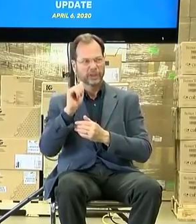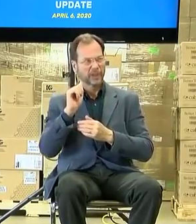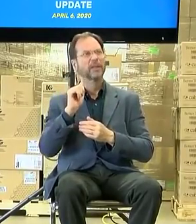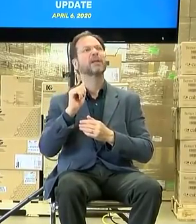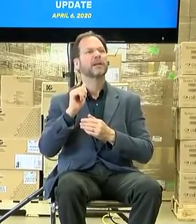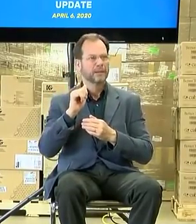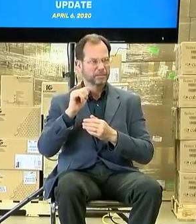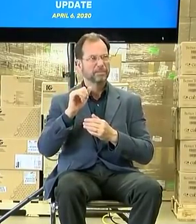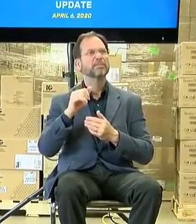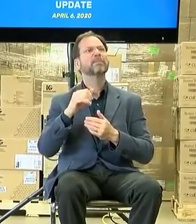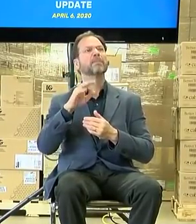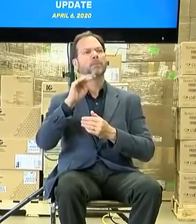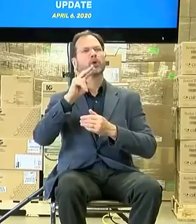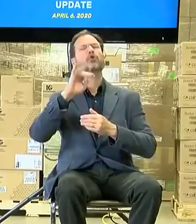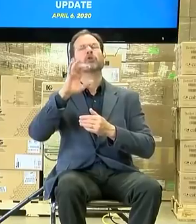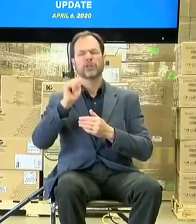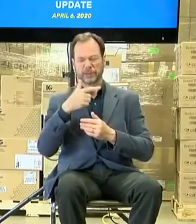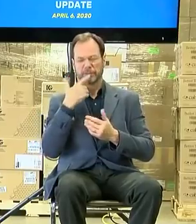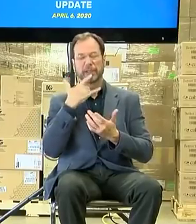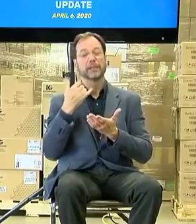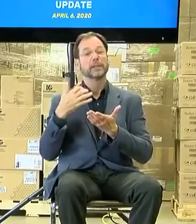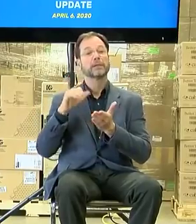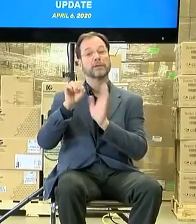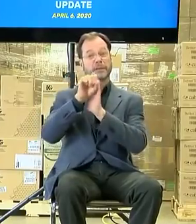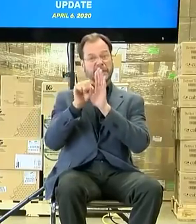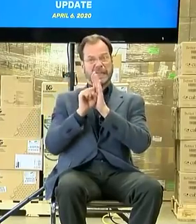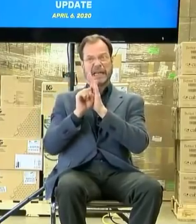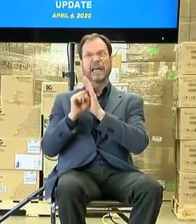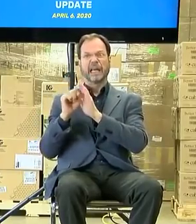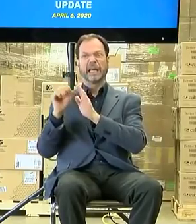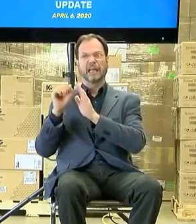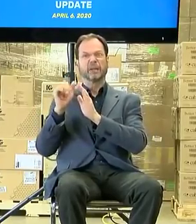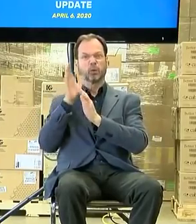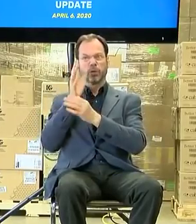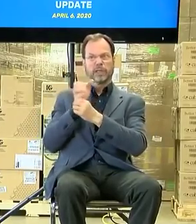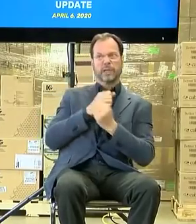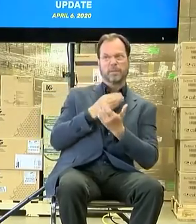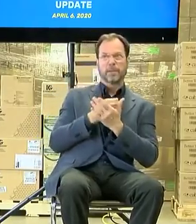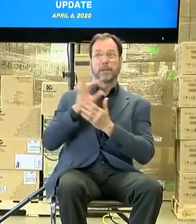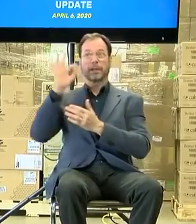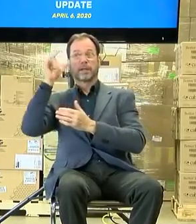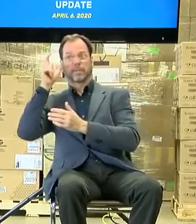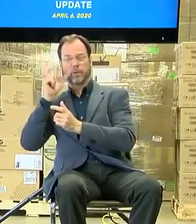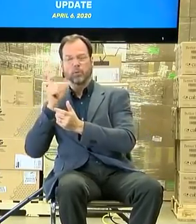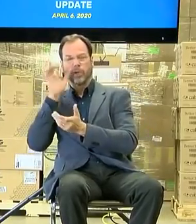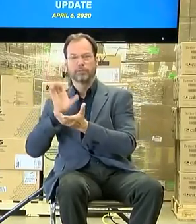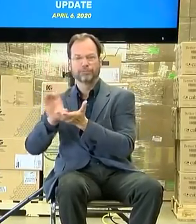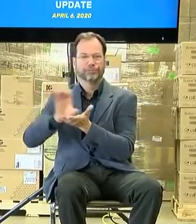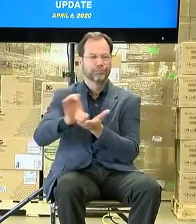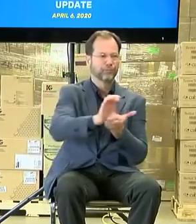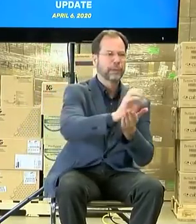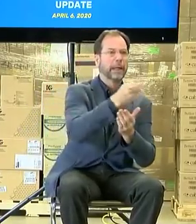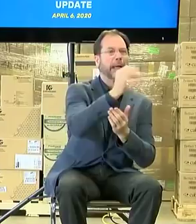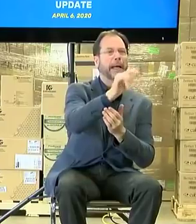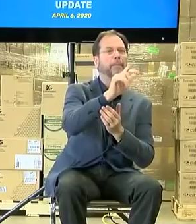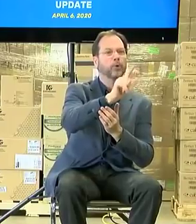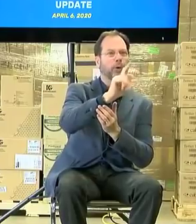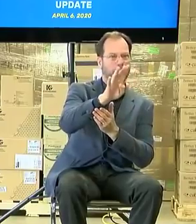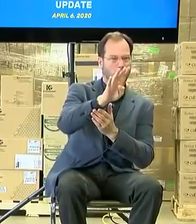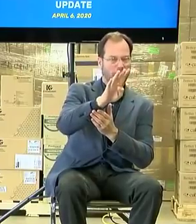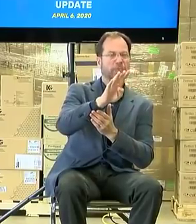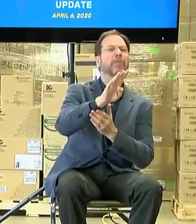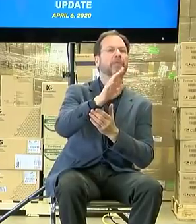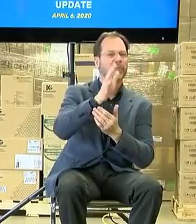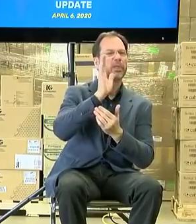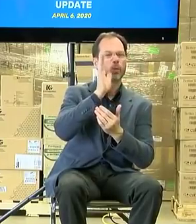states should begin receiving funds from the federal government around April the 24th that will help the states